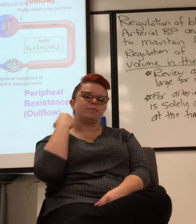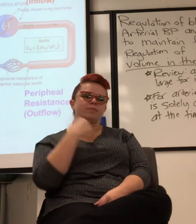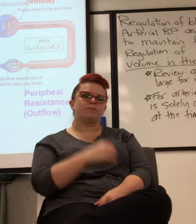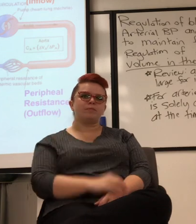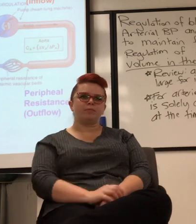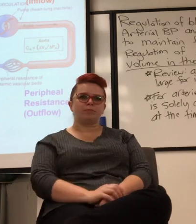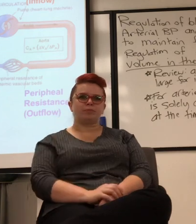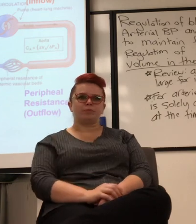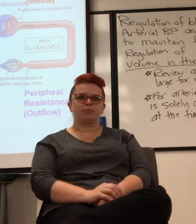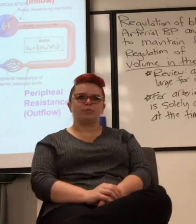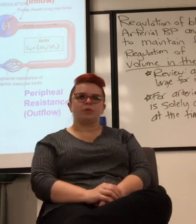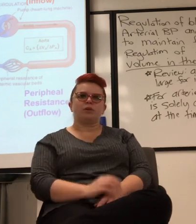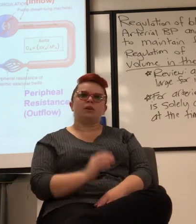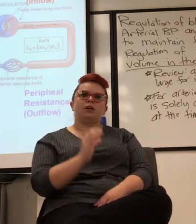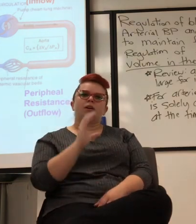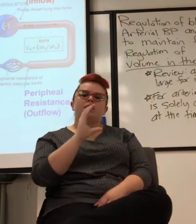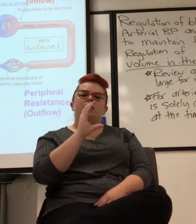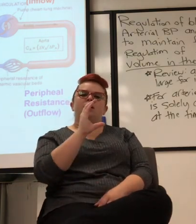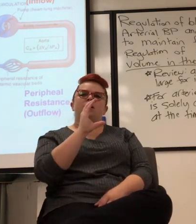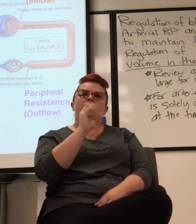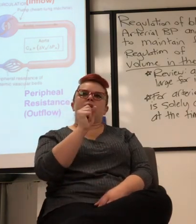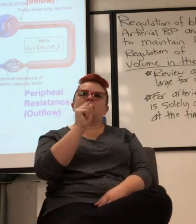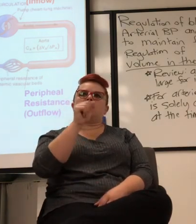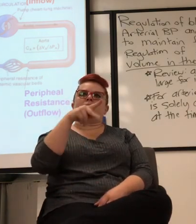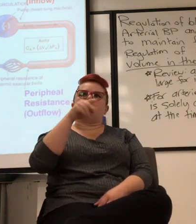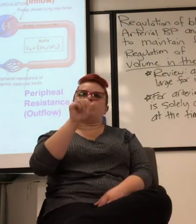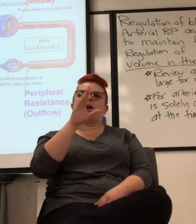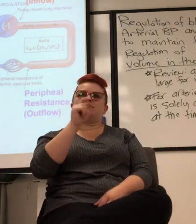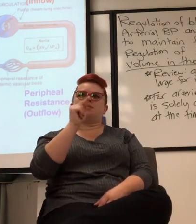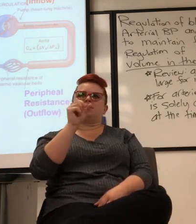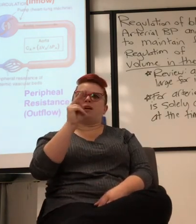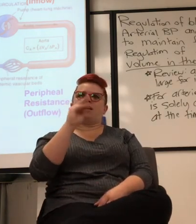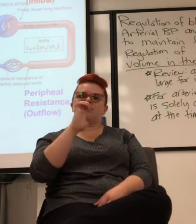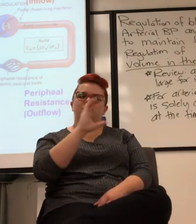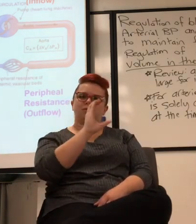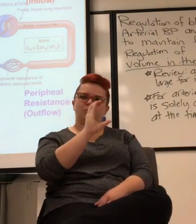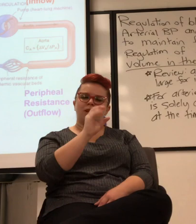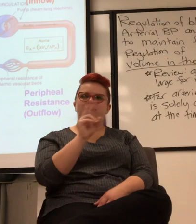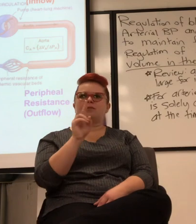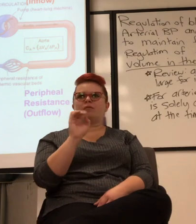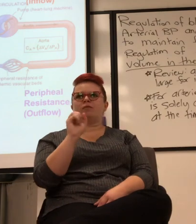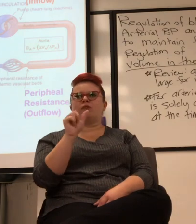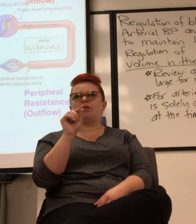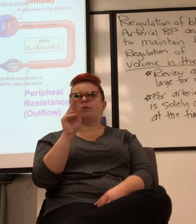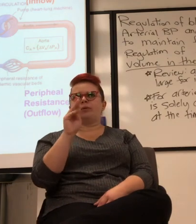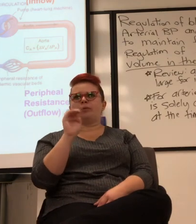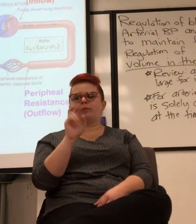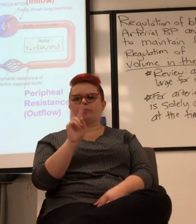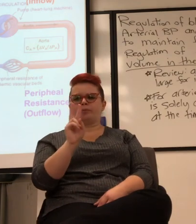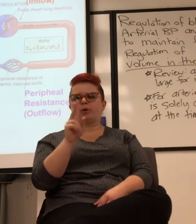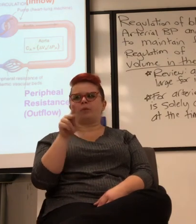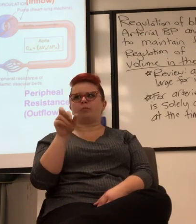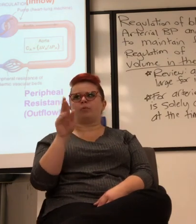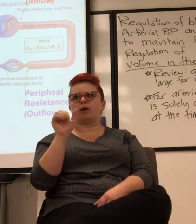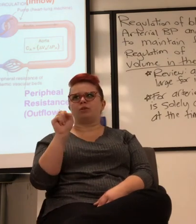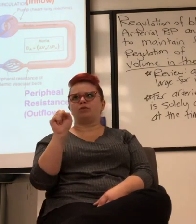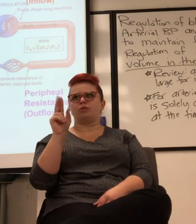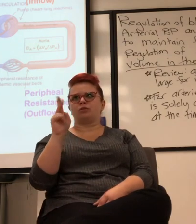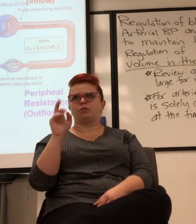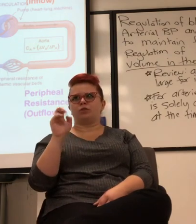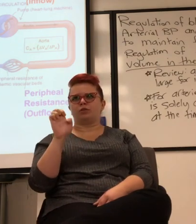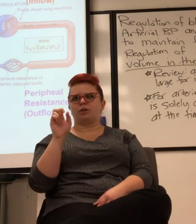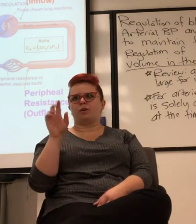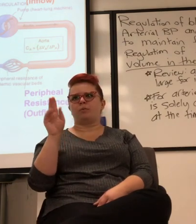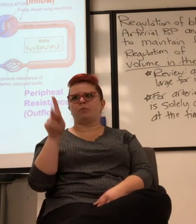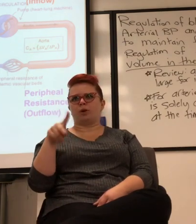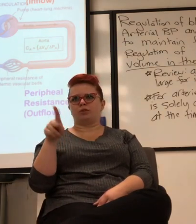C, capacitance, volume, pressure. Okay, so for arteries, do they carry large or